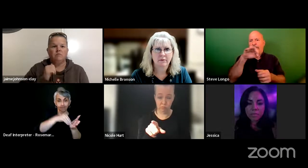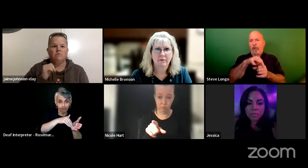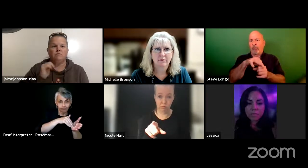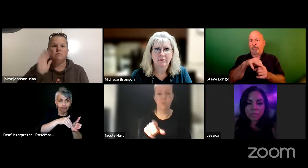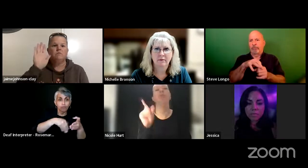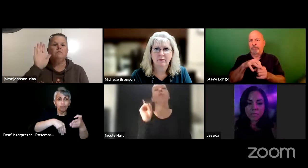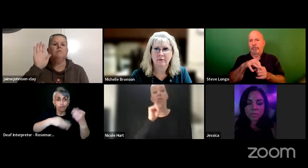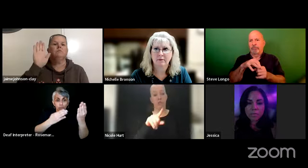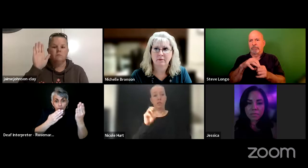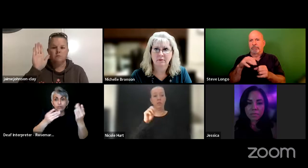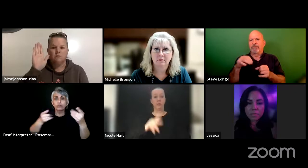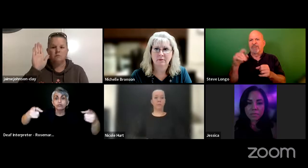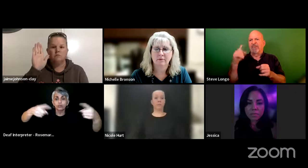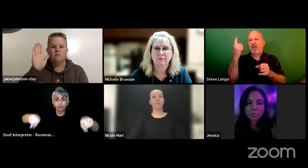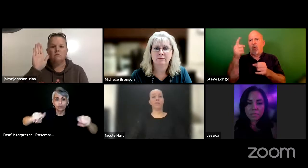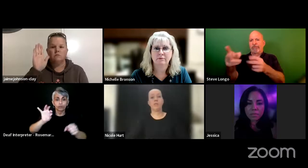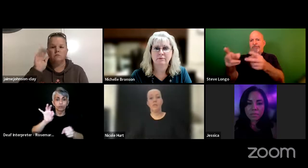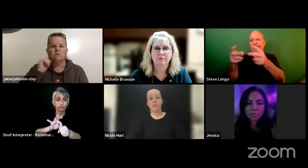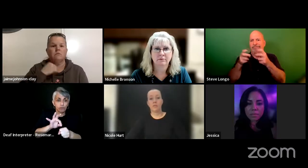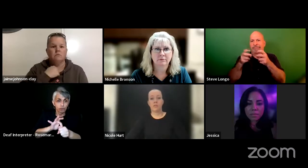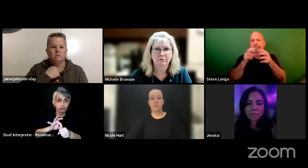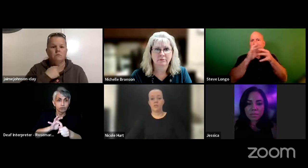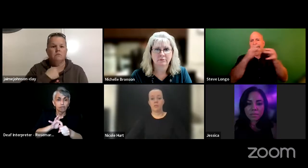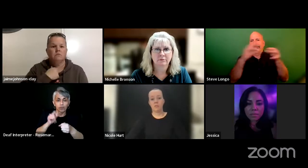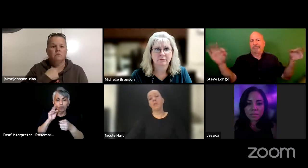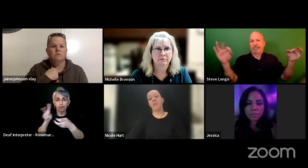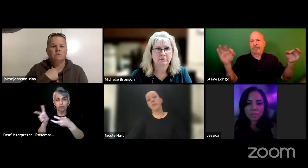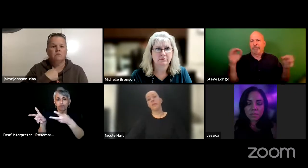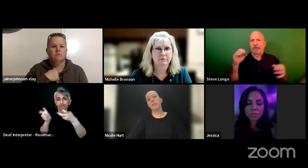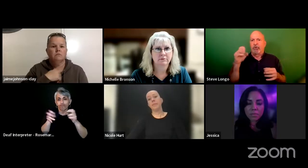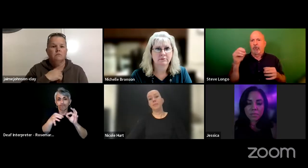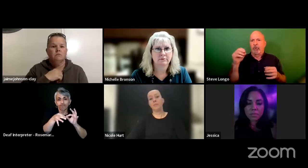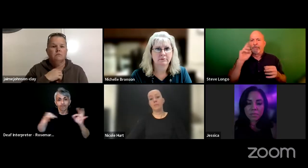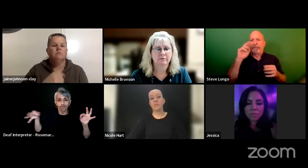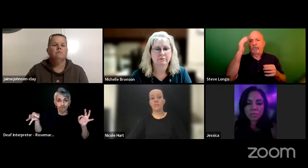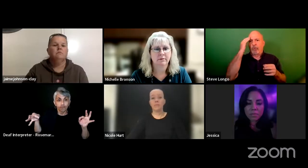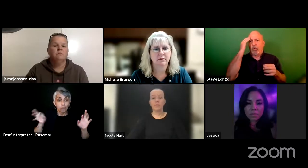So I will restate your motion so that we can vote on it.